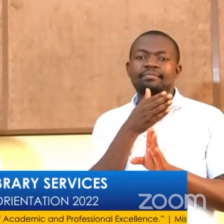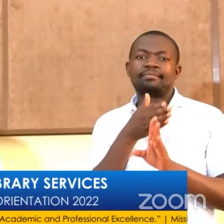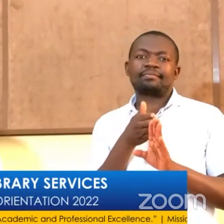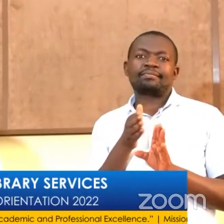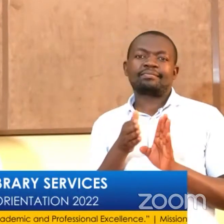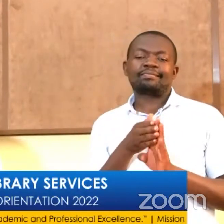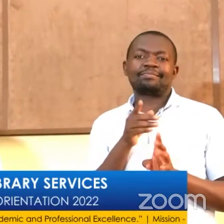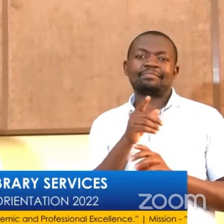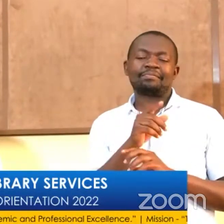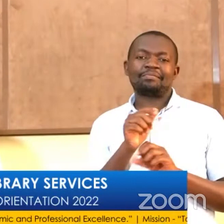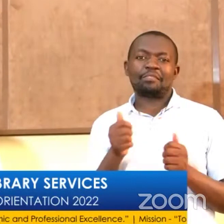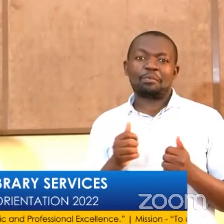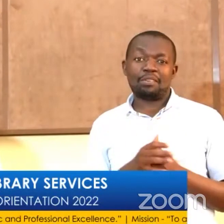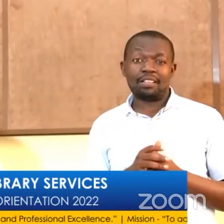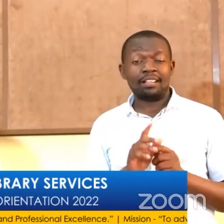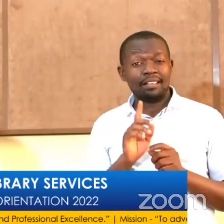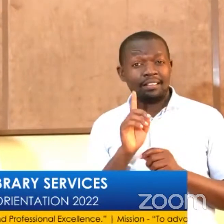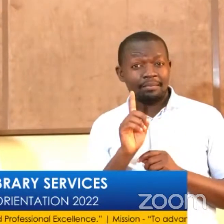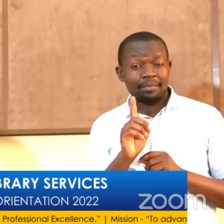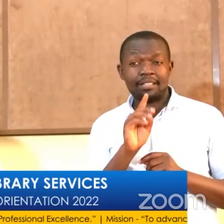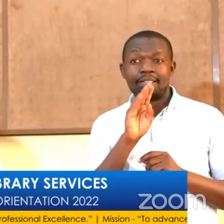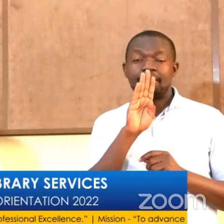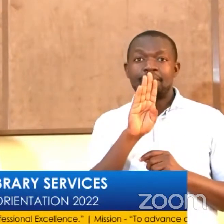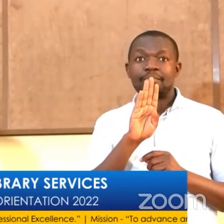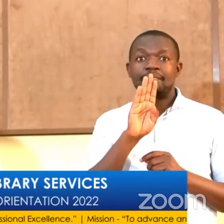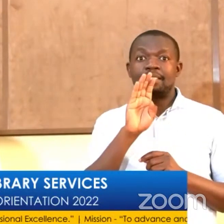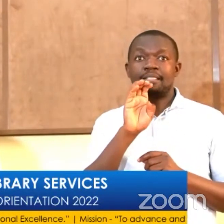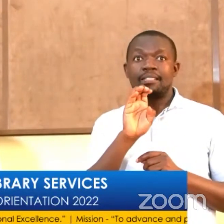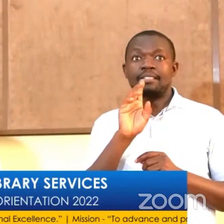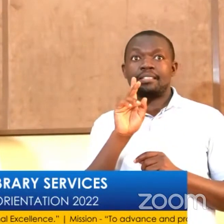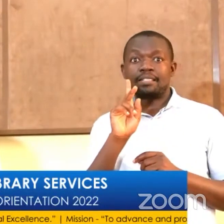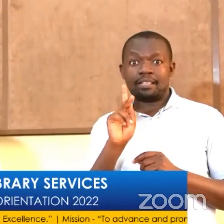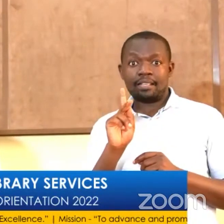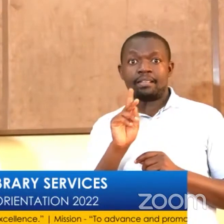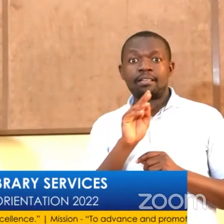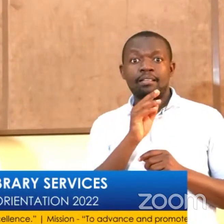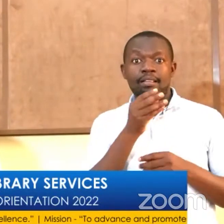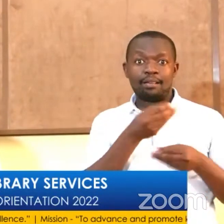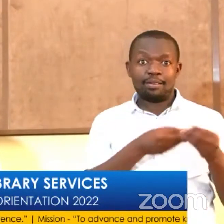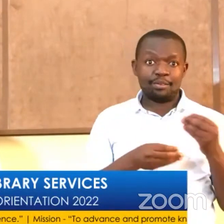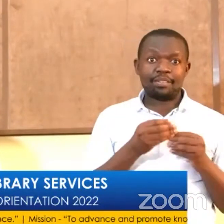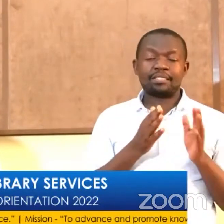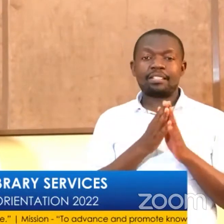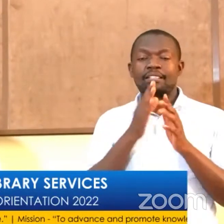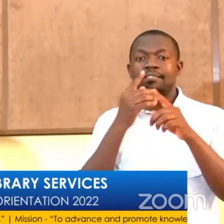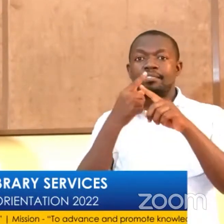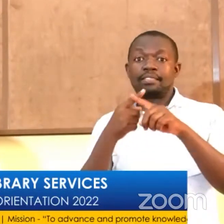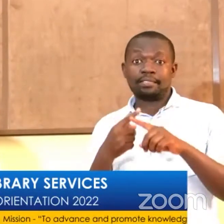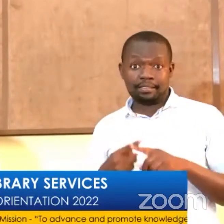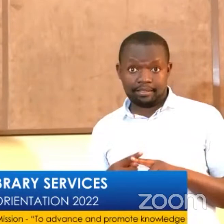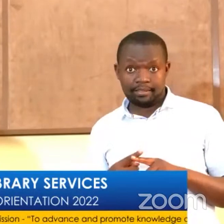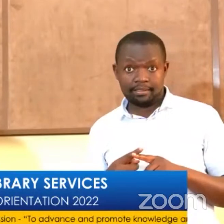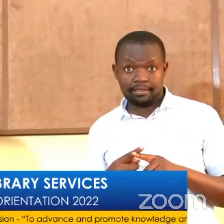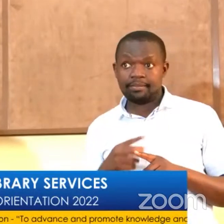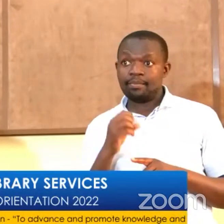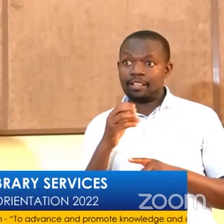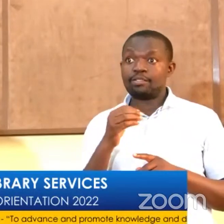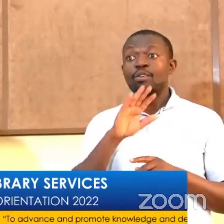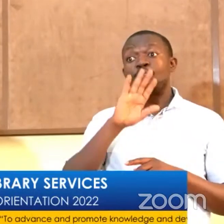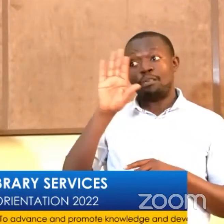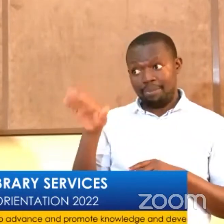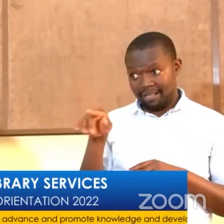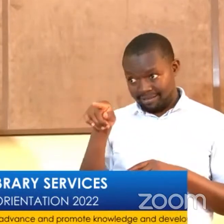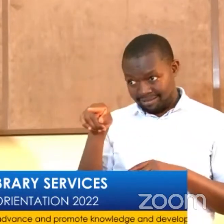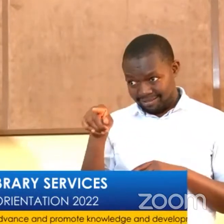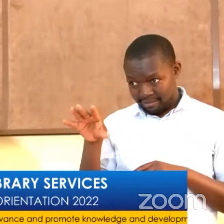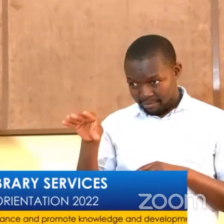appropriately. But BEK is Economics and Statistics. So you go back there,